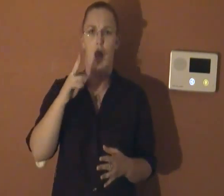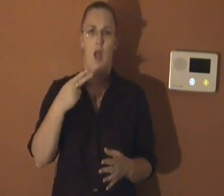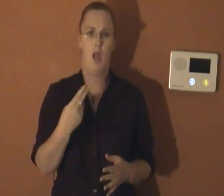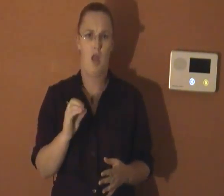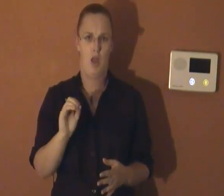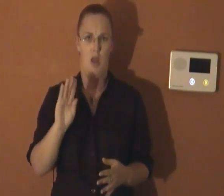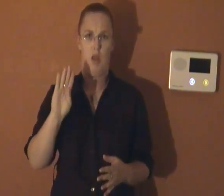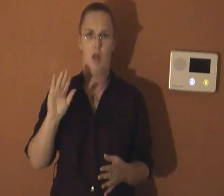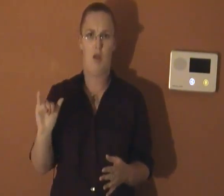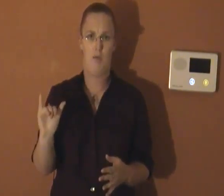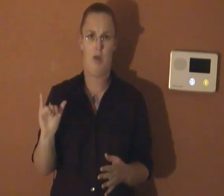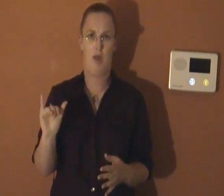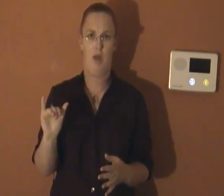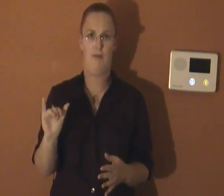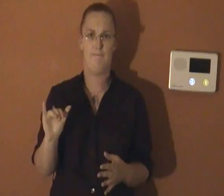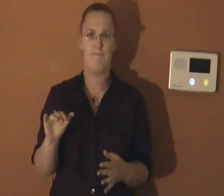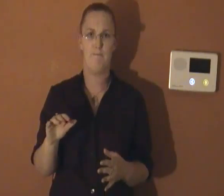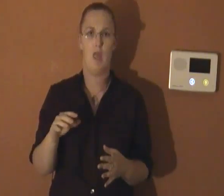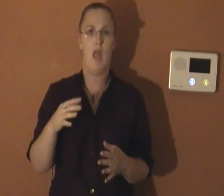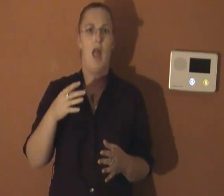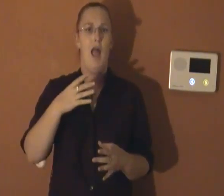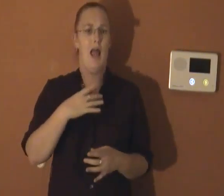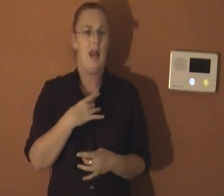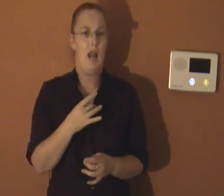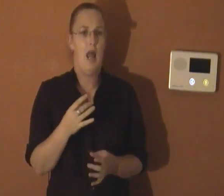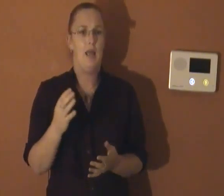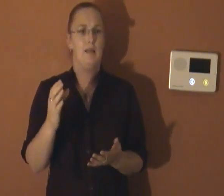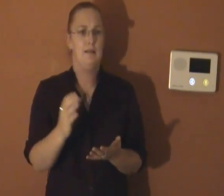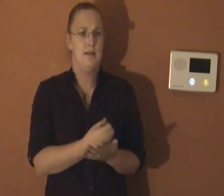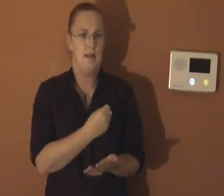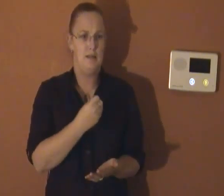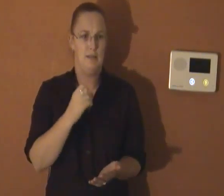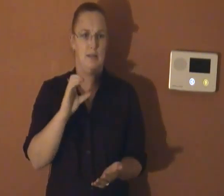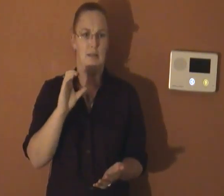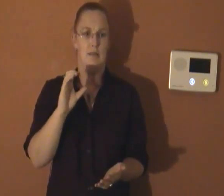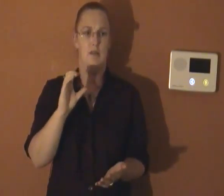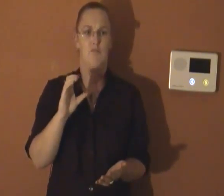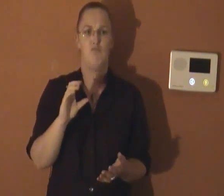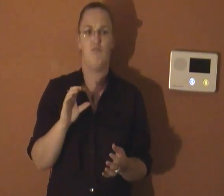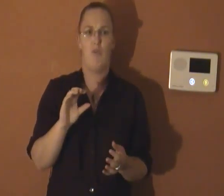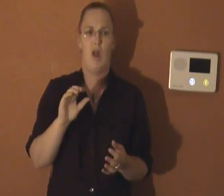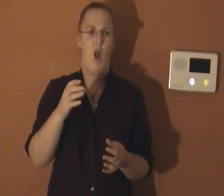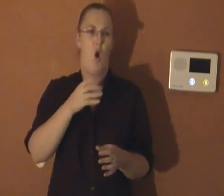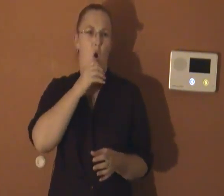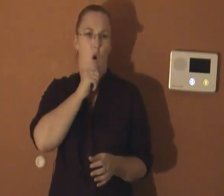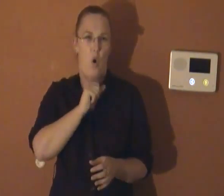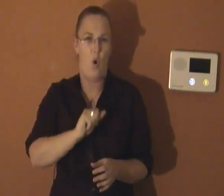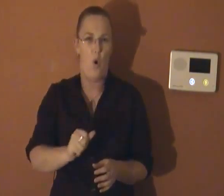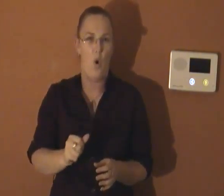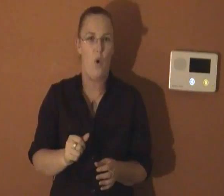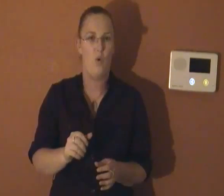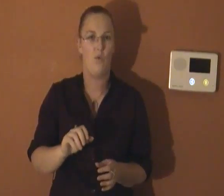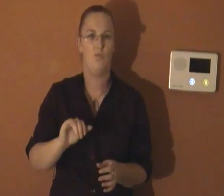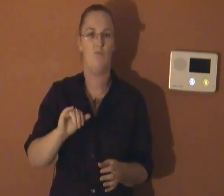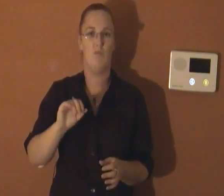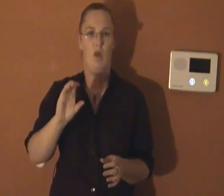I think this first started when I visited my grandparents' house, which was a 17th century